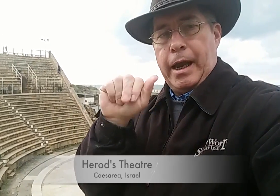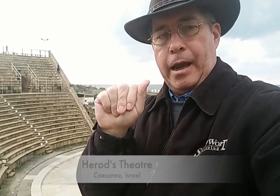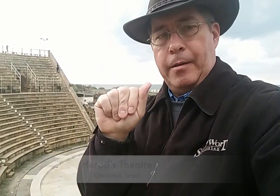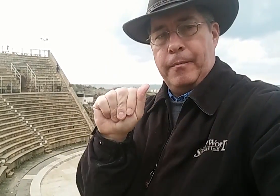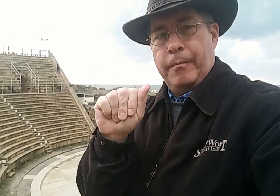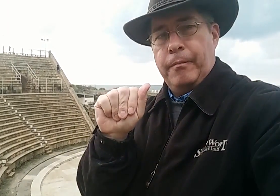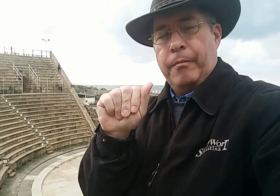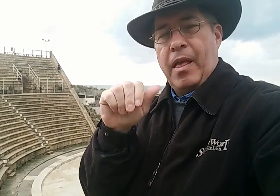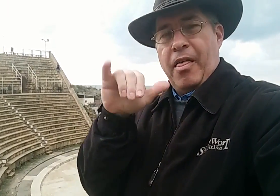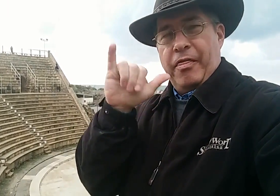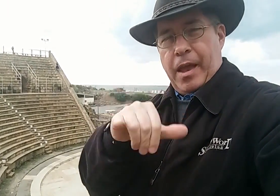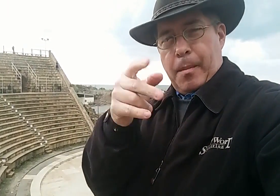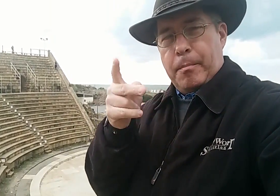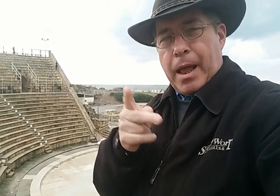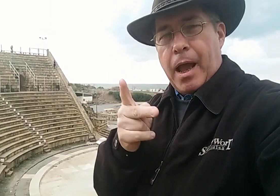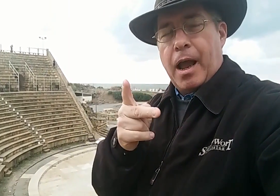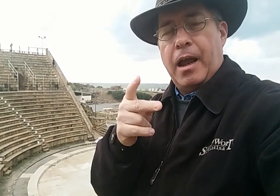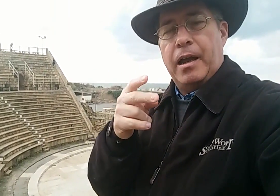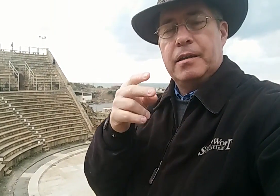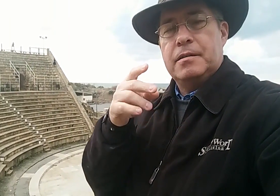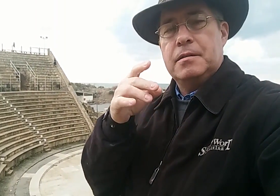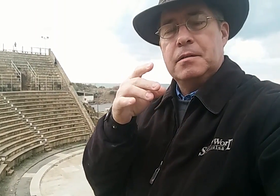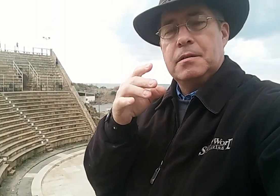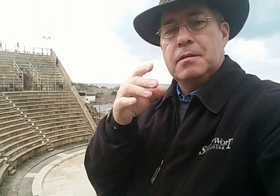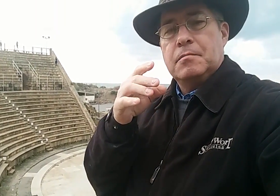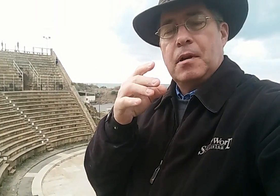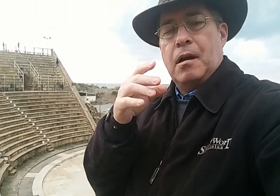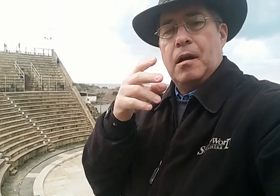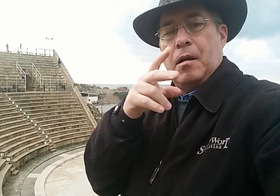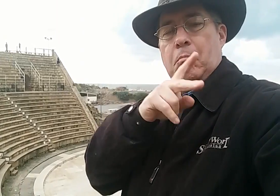In Caesarea, here is Herod's theater.